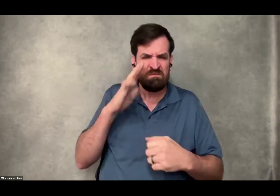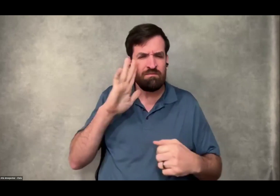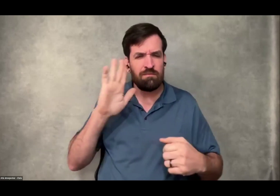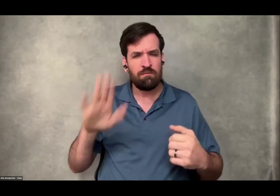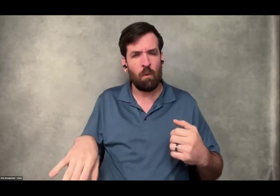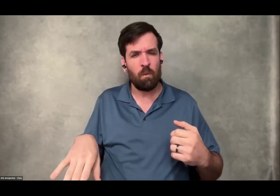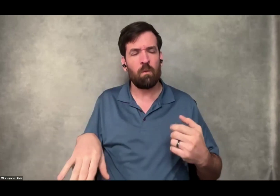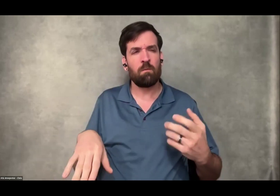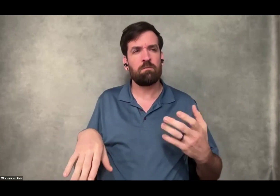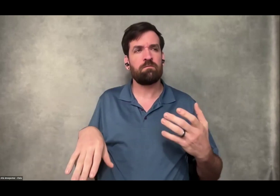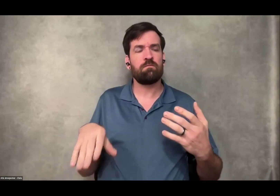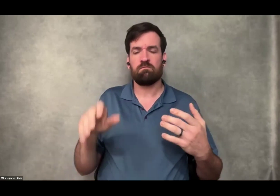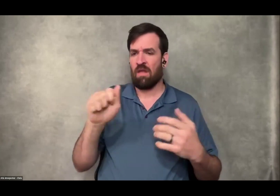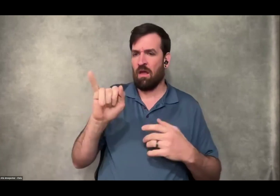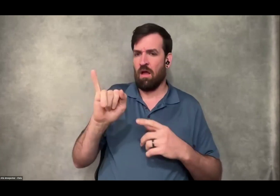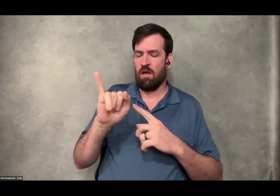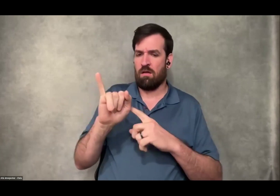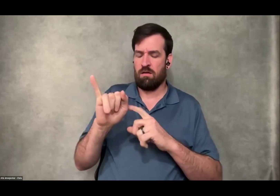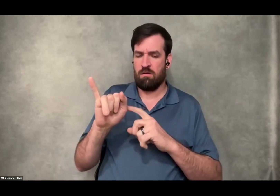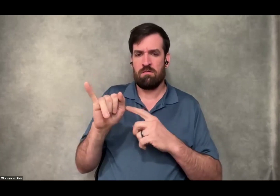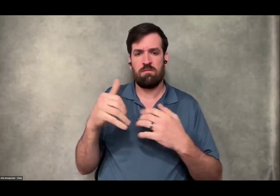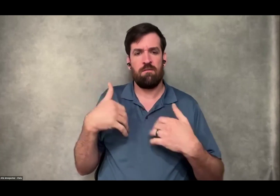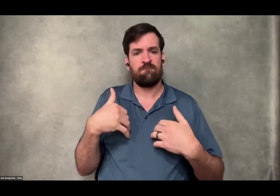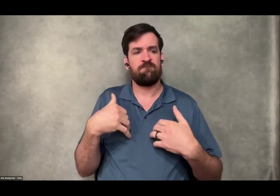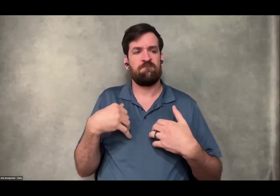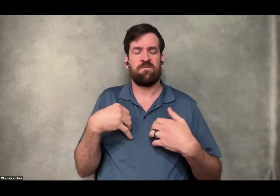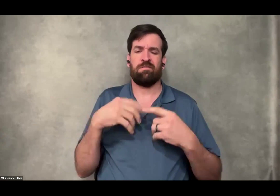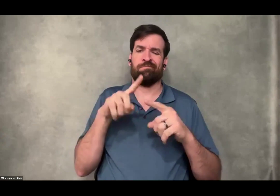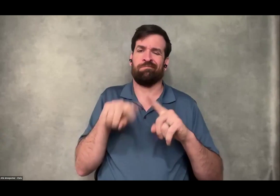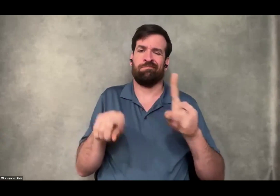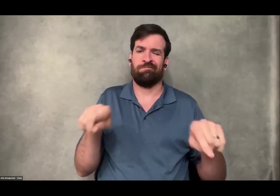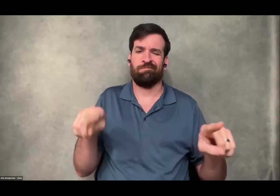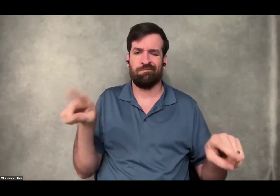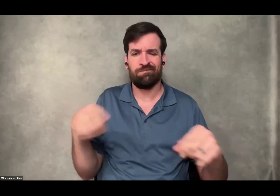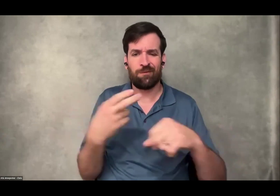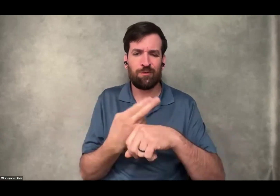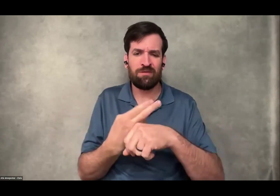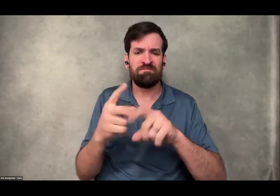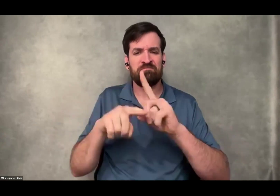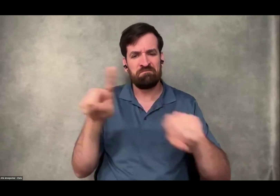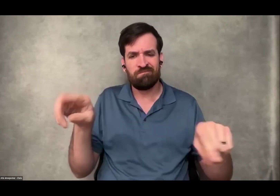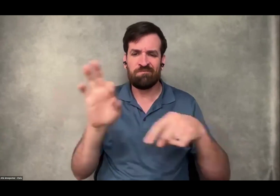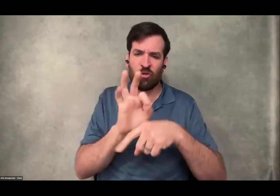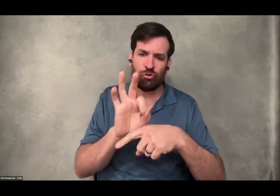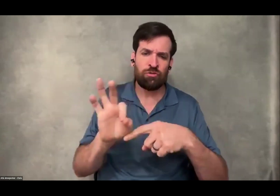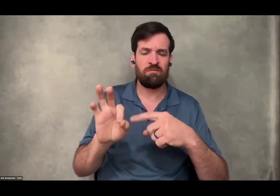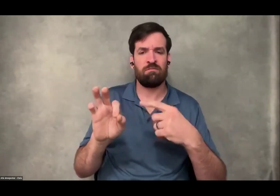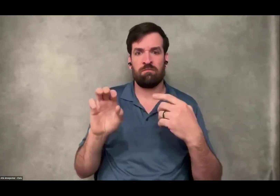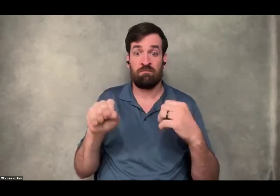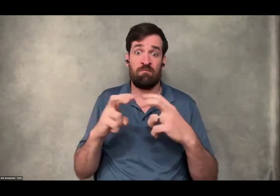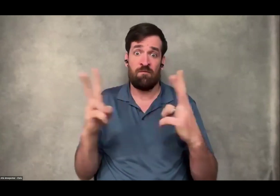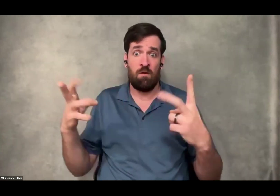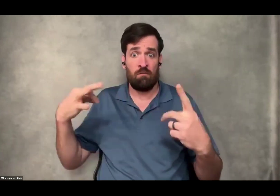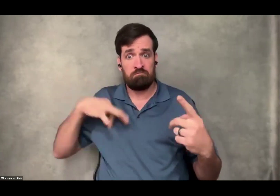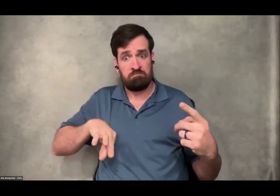that AI has various applications and functions and features that are very helpful